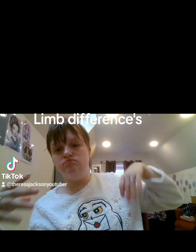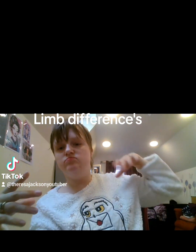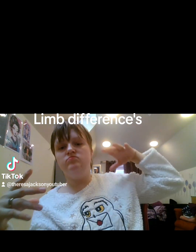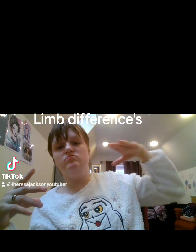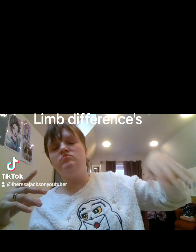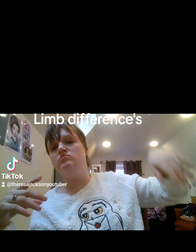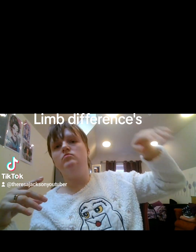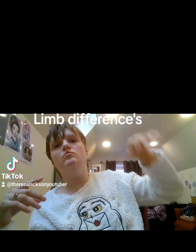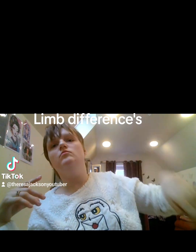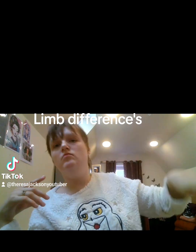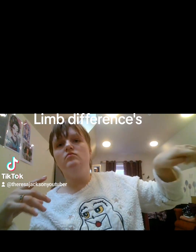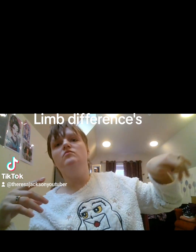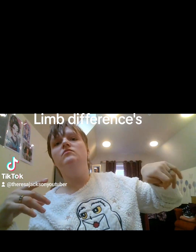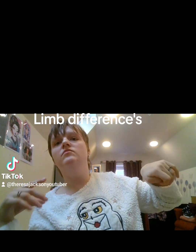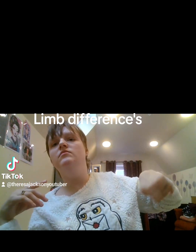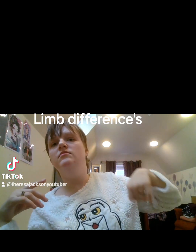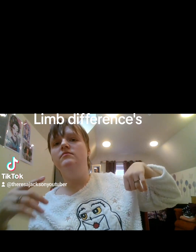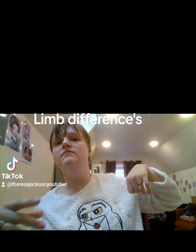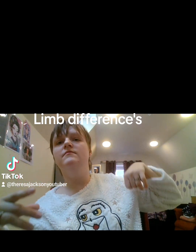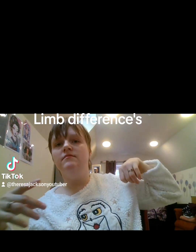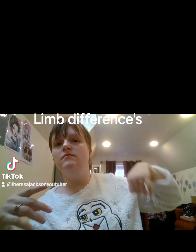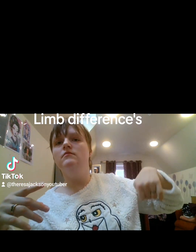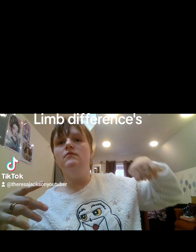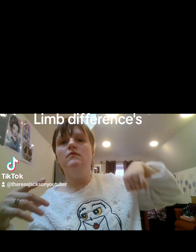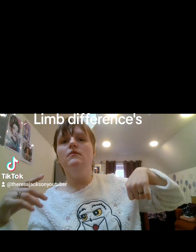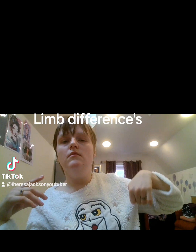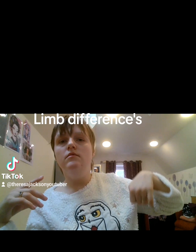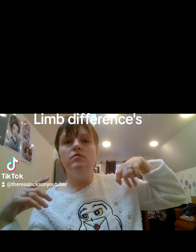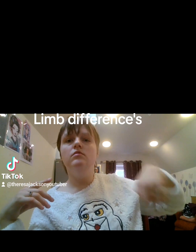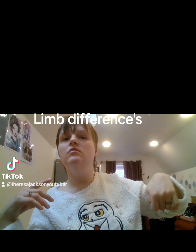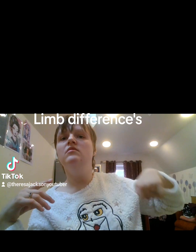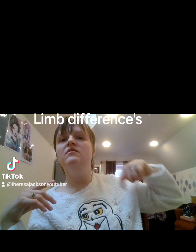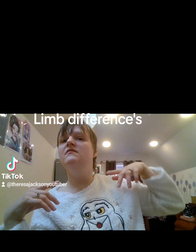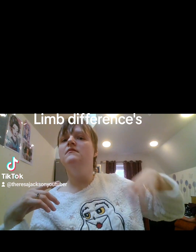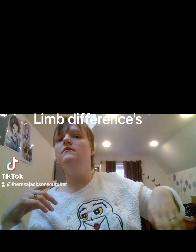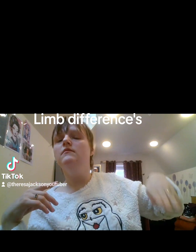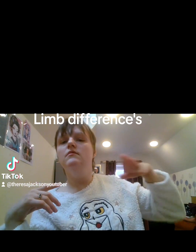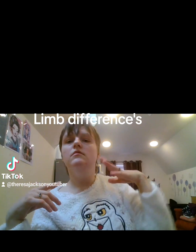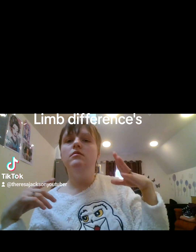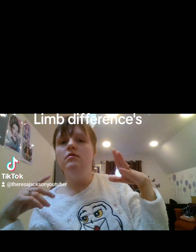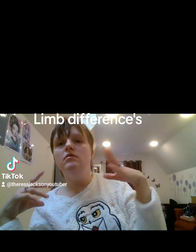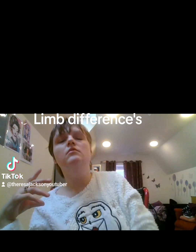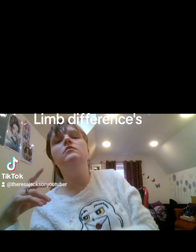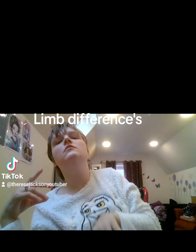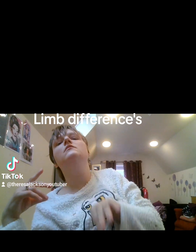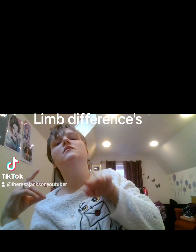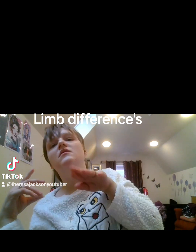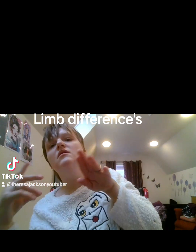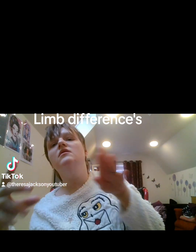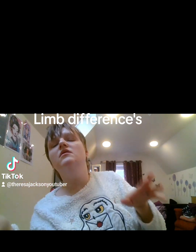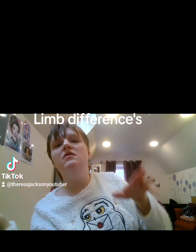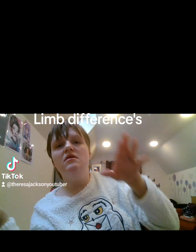needs. Visiting a medical professional who specializes in this area can provide